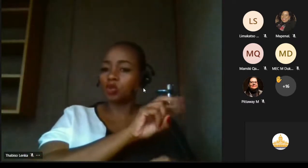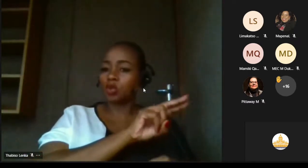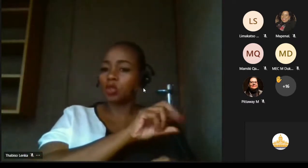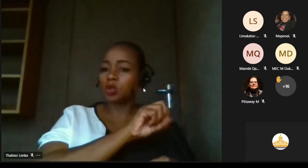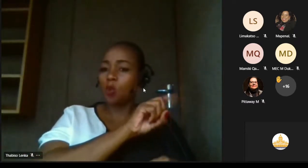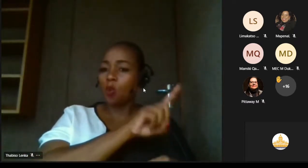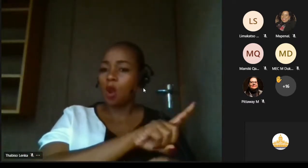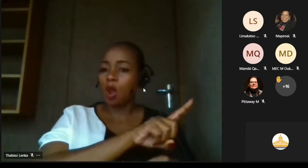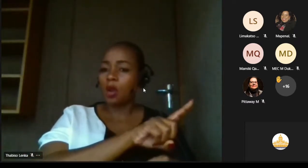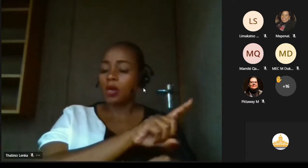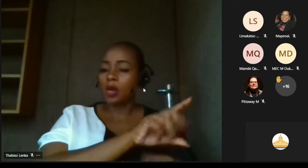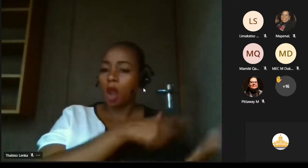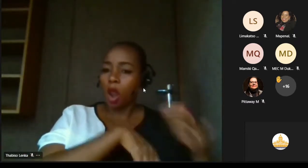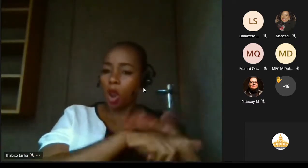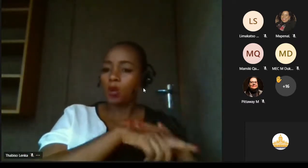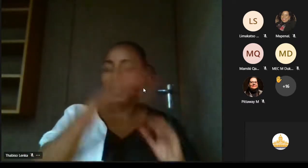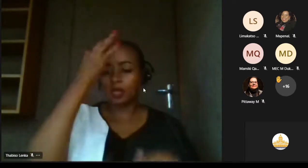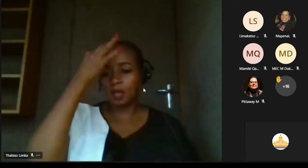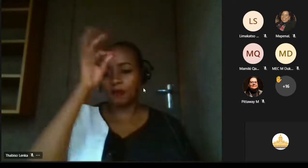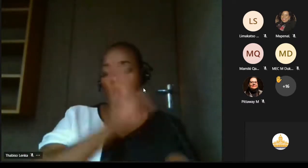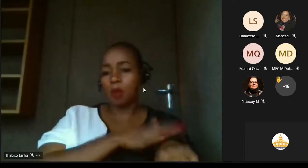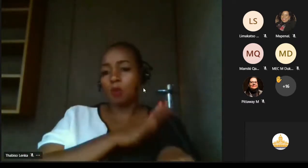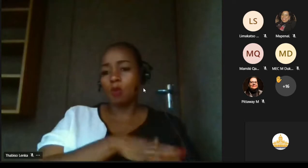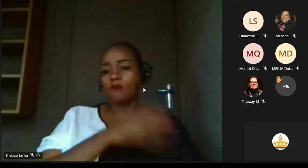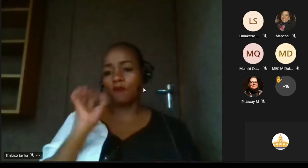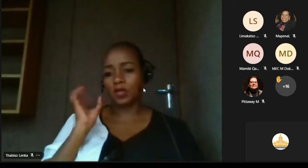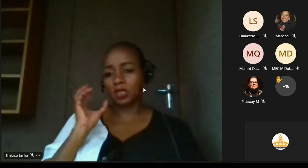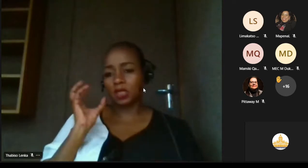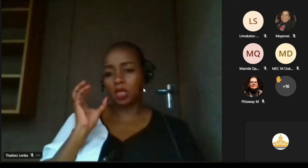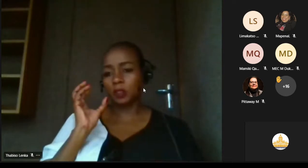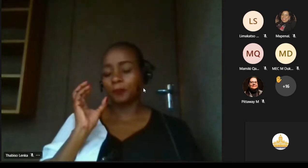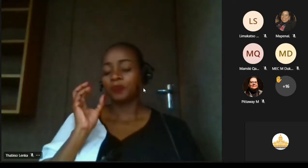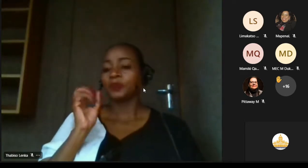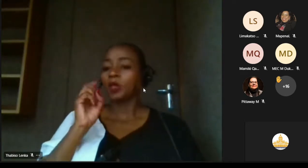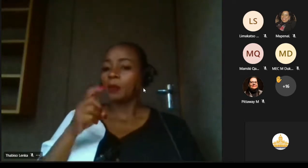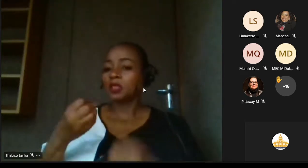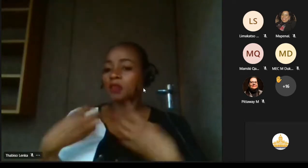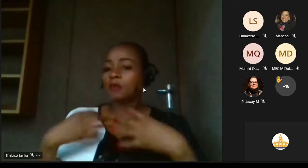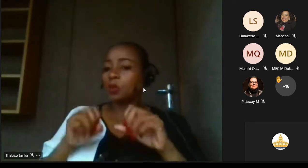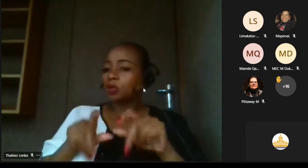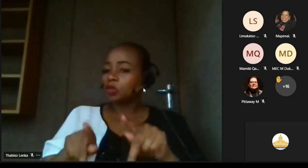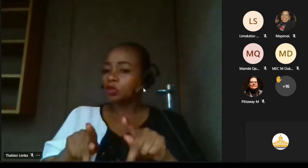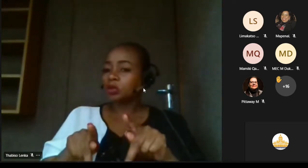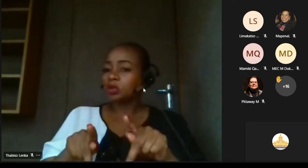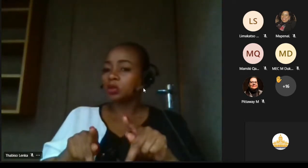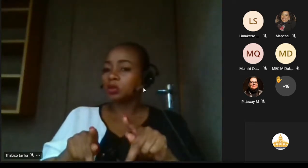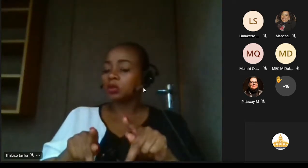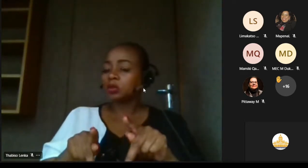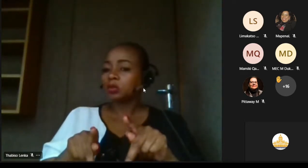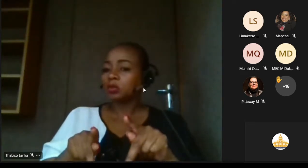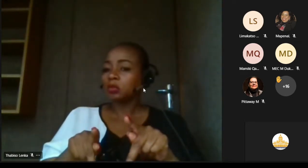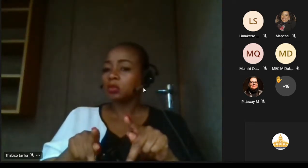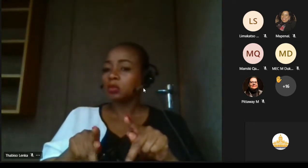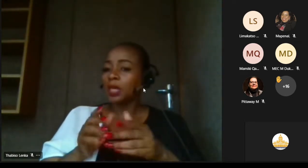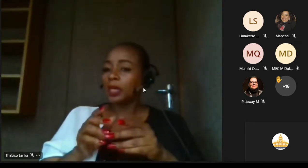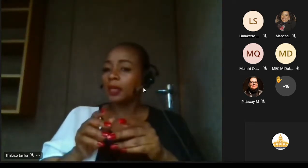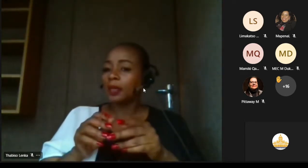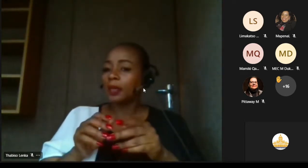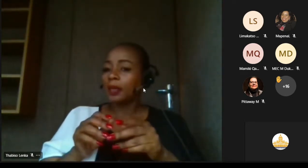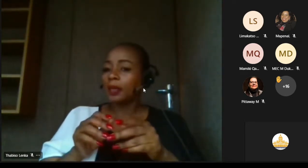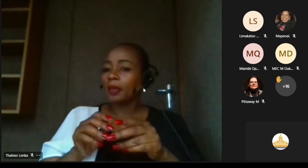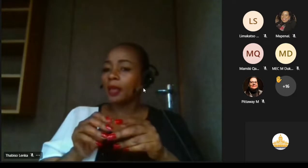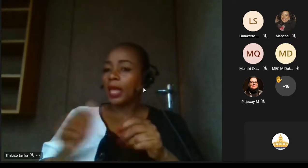local government, and specifically for the Free State. Honourable Speaker, allow me to remind you that and this audience that the recovery plan